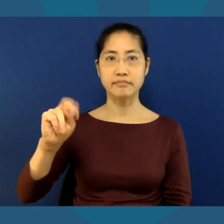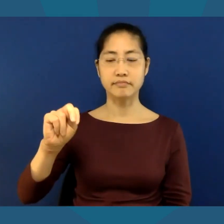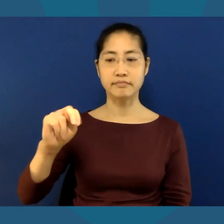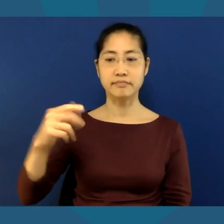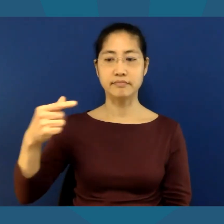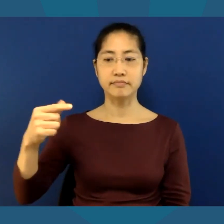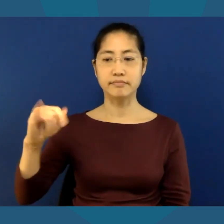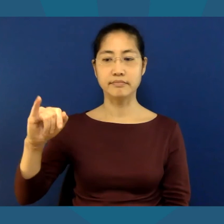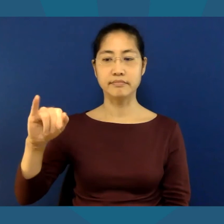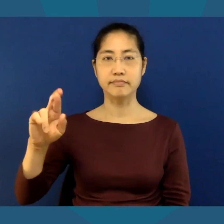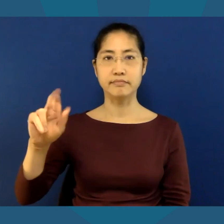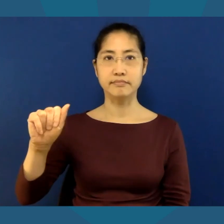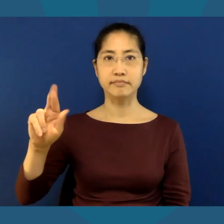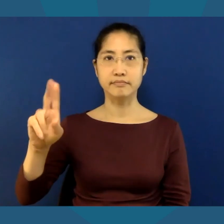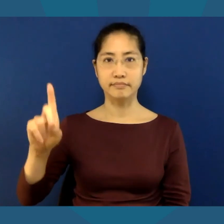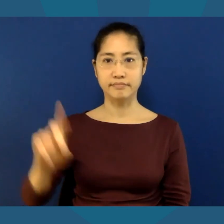Sharon Gerard.